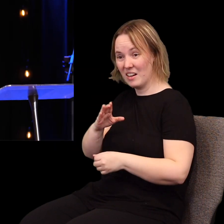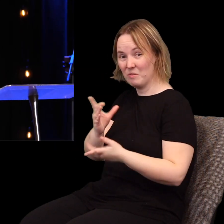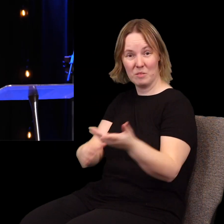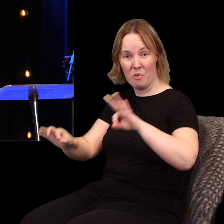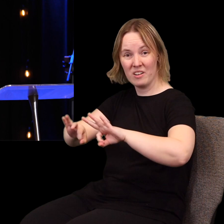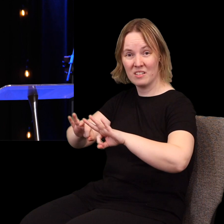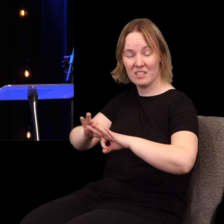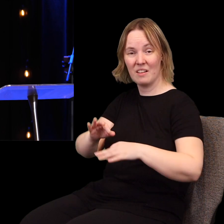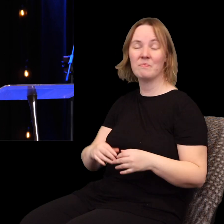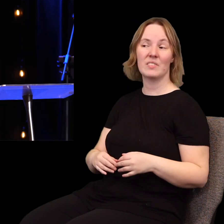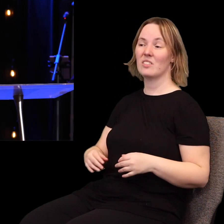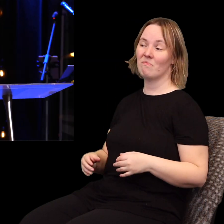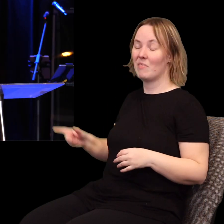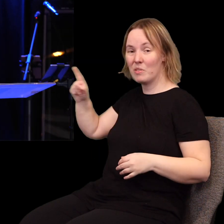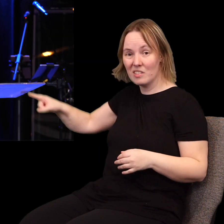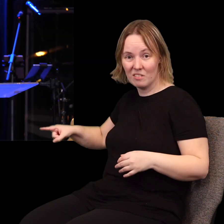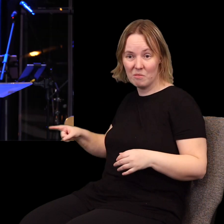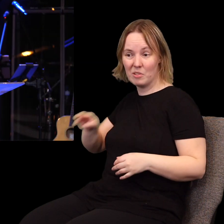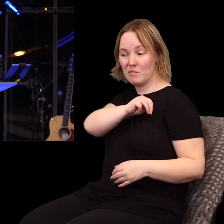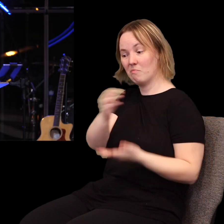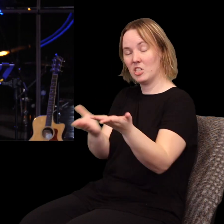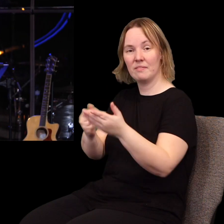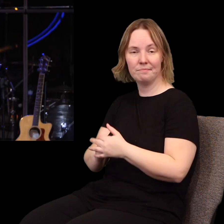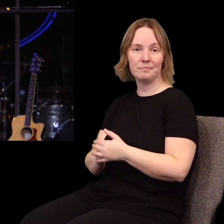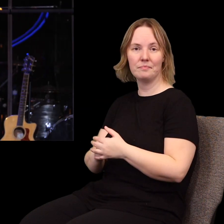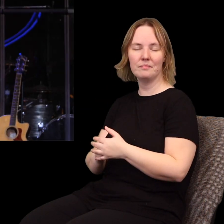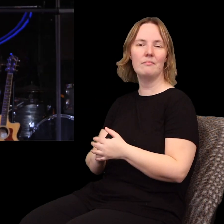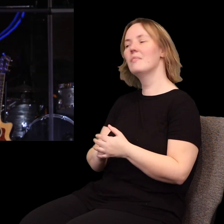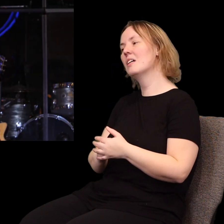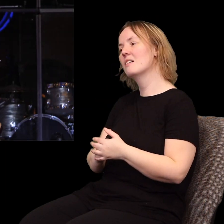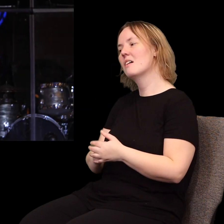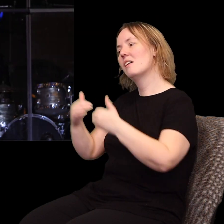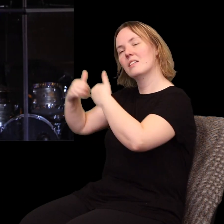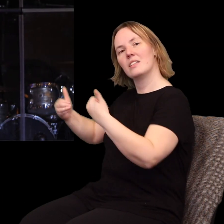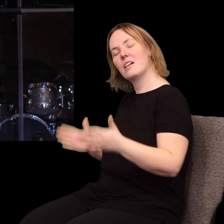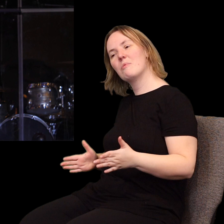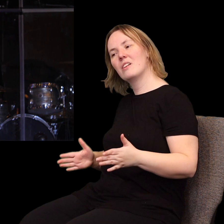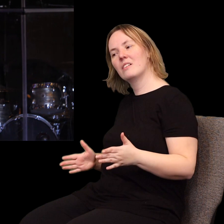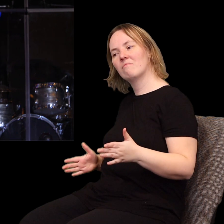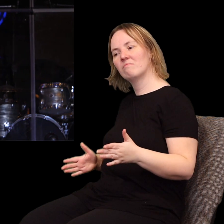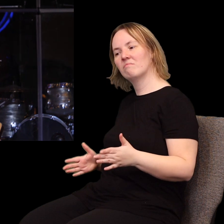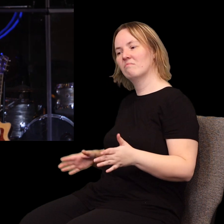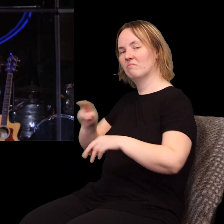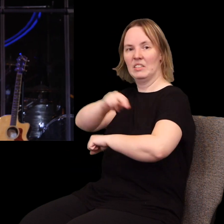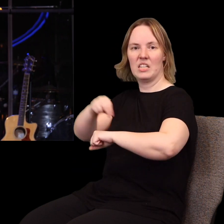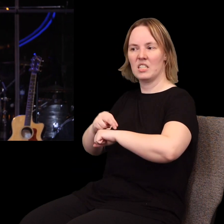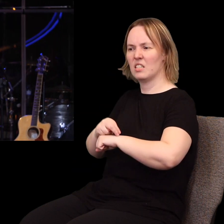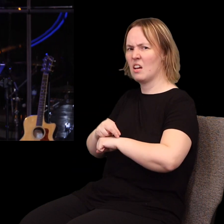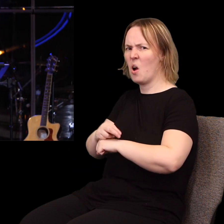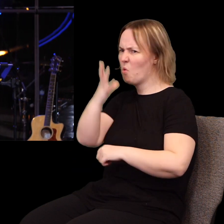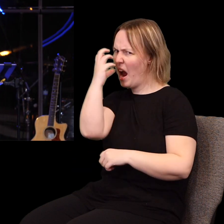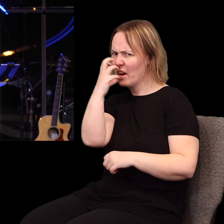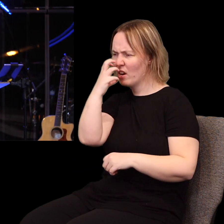so that was really his mission. Well, they began to do that, and as you might appreciate, the neighboring communities or nations were really kind of upset that